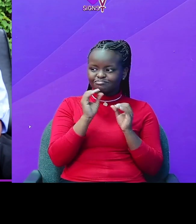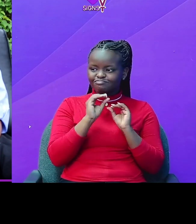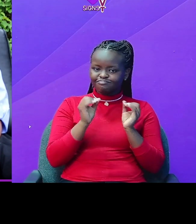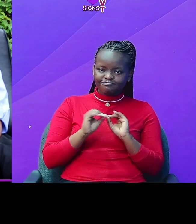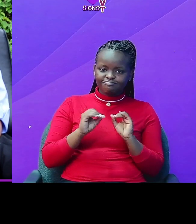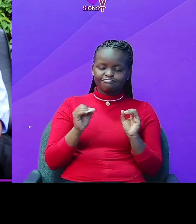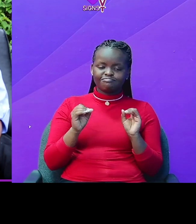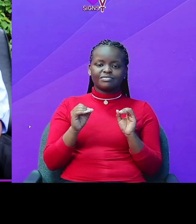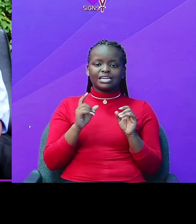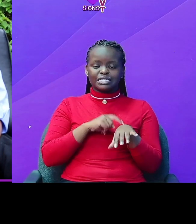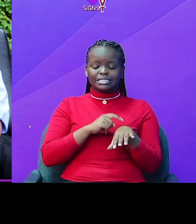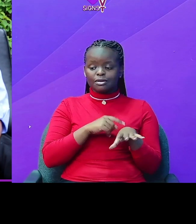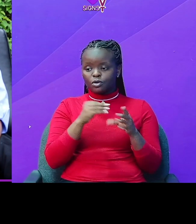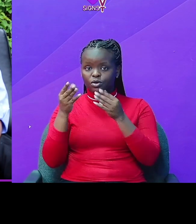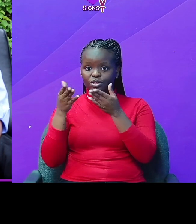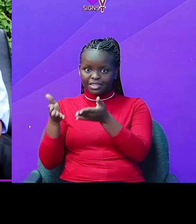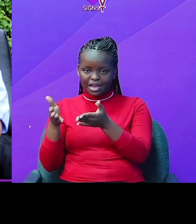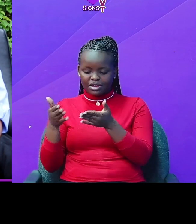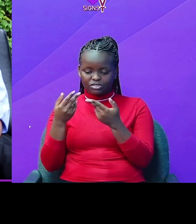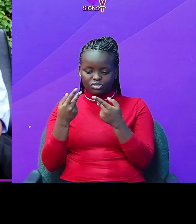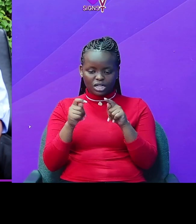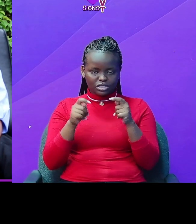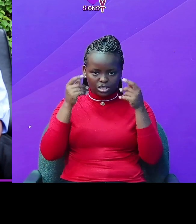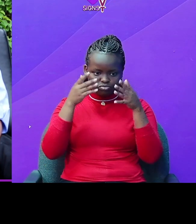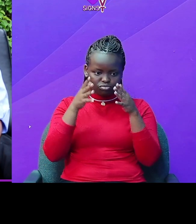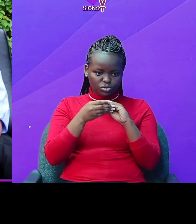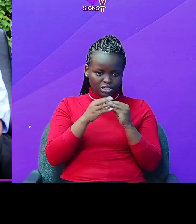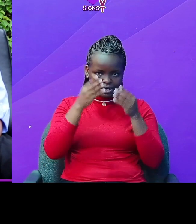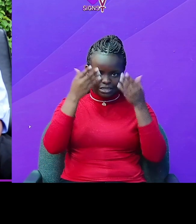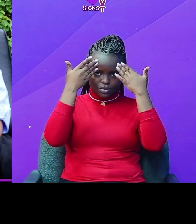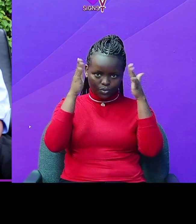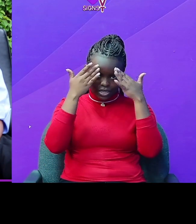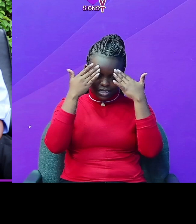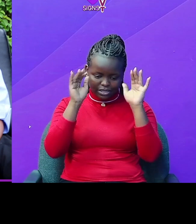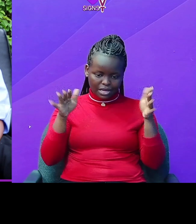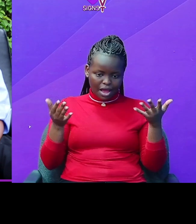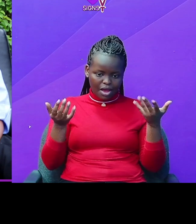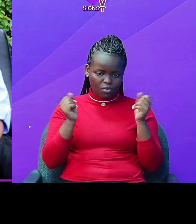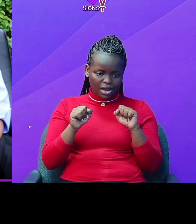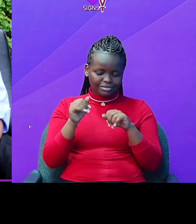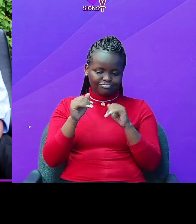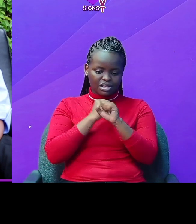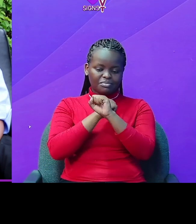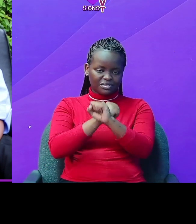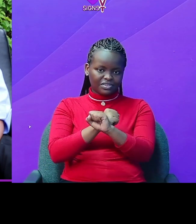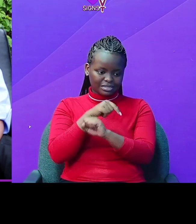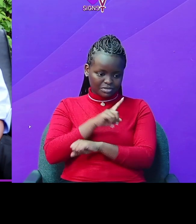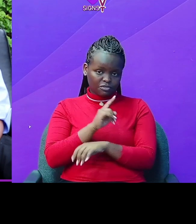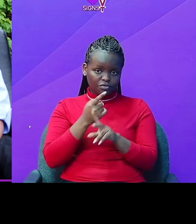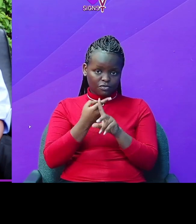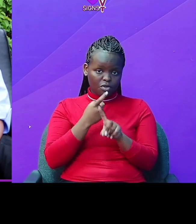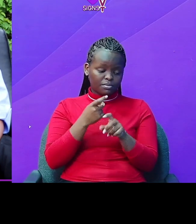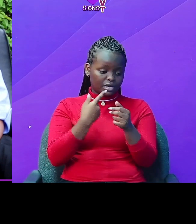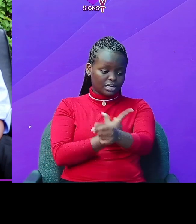go to the ground, we try to create awareness on how they can prevent use of alcohol and tobacco, and also